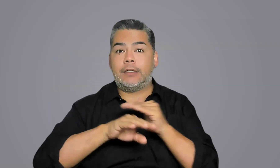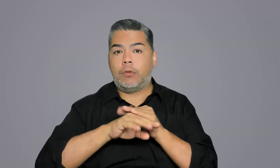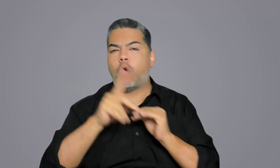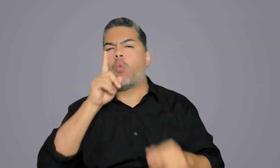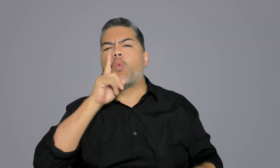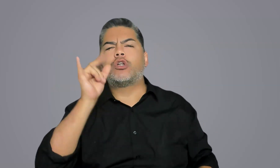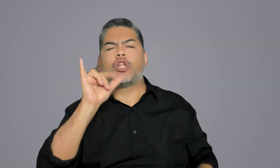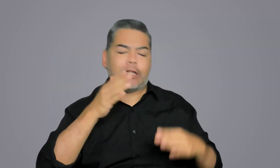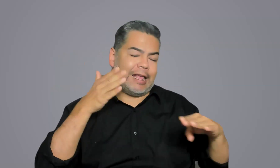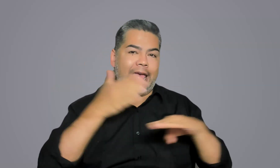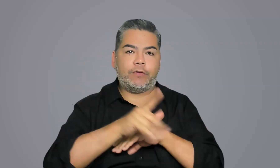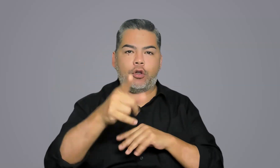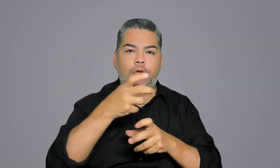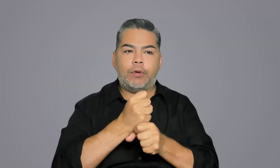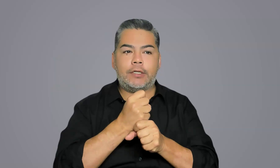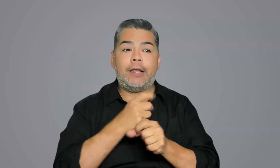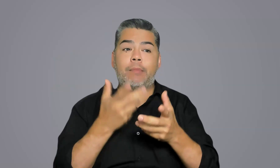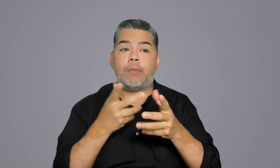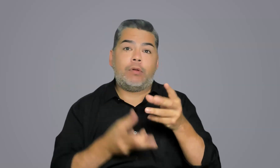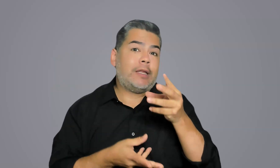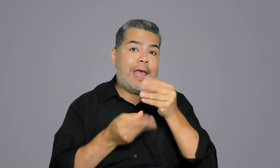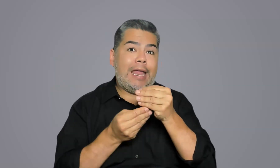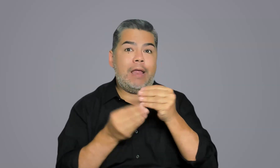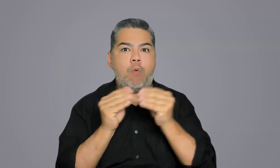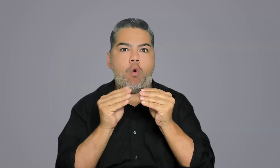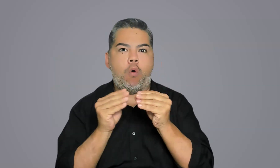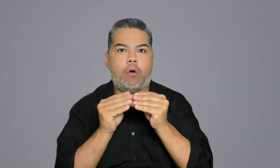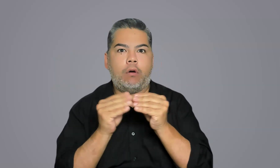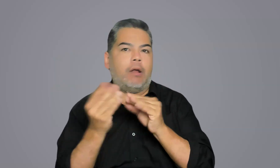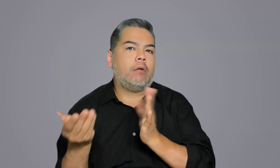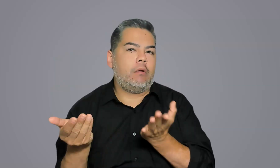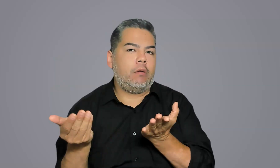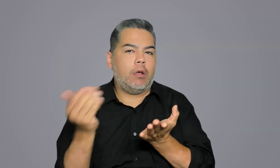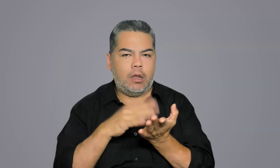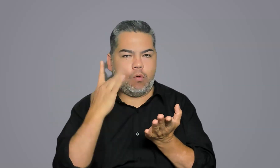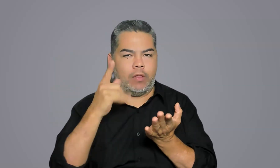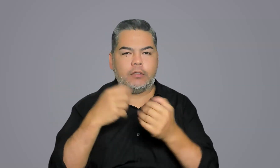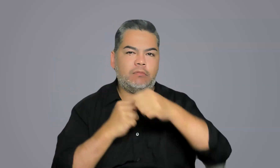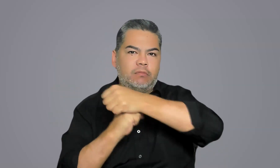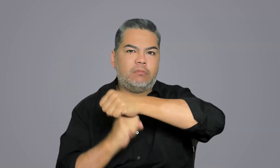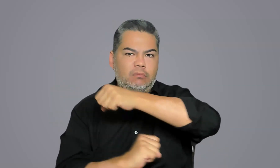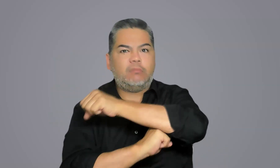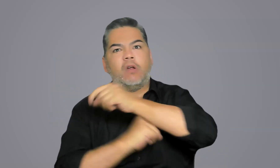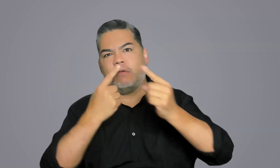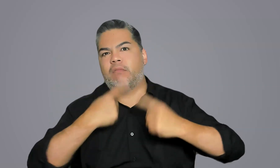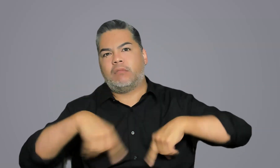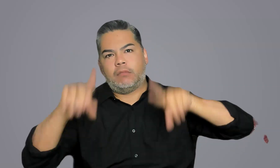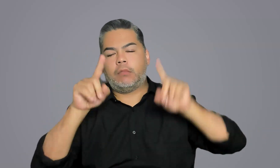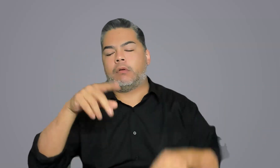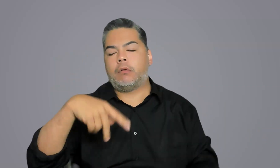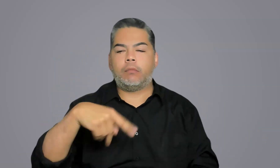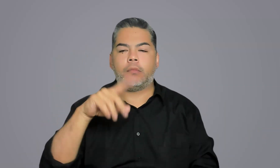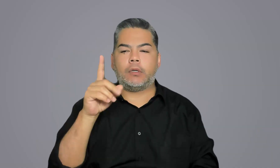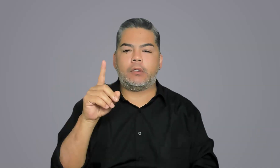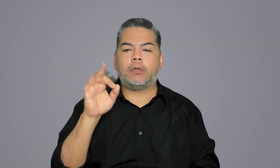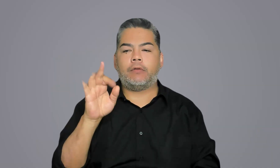after you've compressed it. And then you might need to add some of those bits back in because those things are fundamental for an accessible PDF. So we can't ignore that they